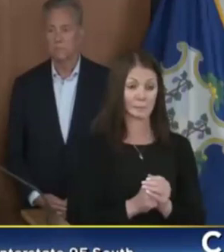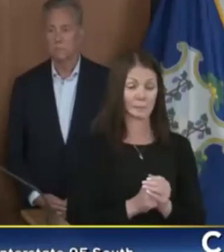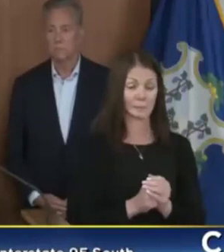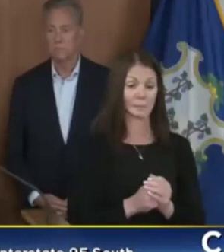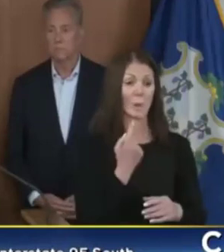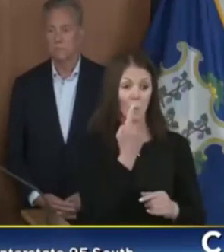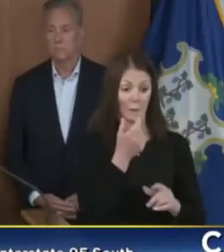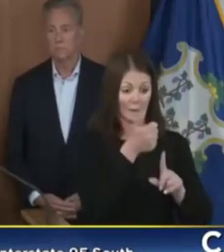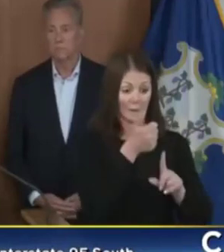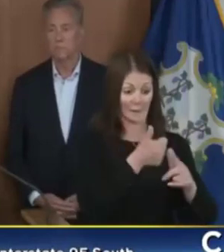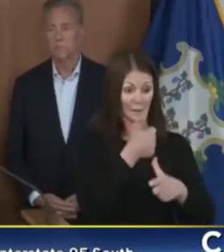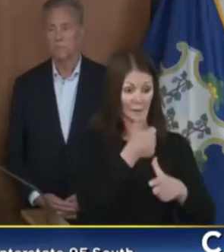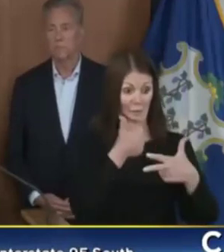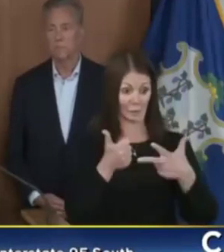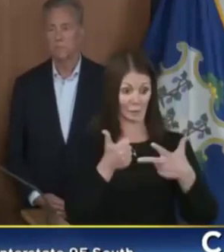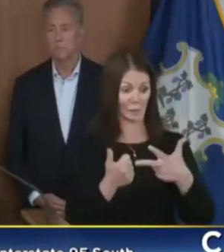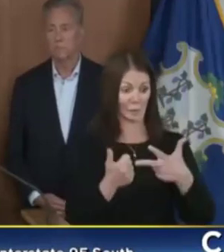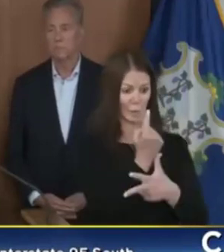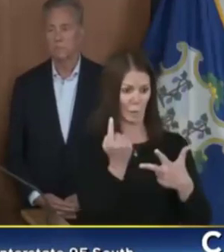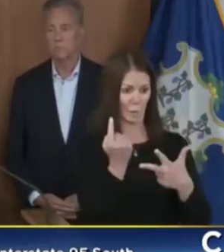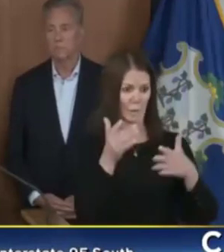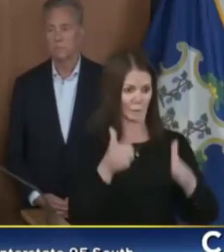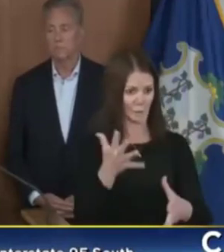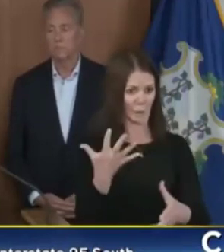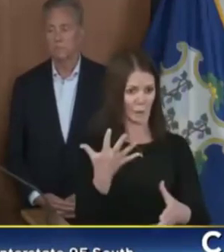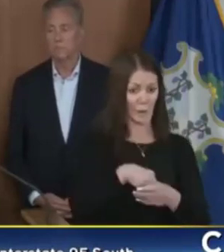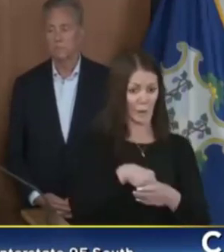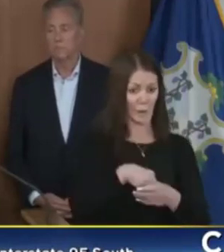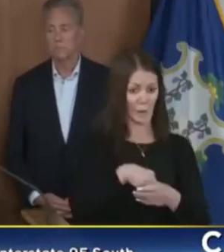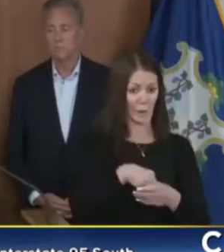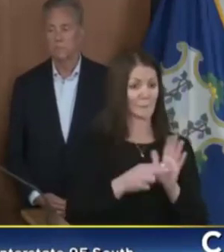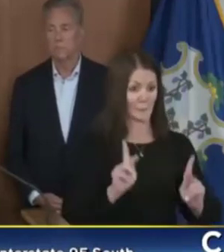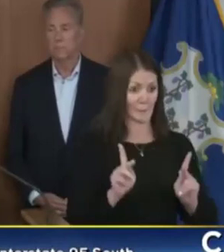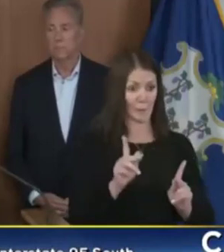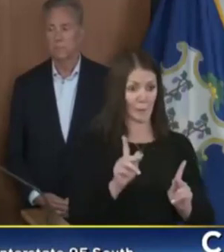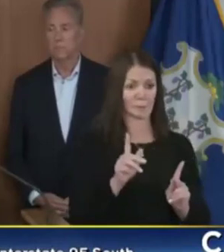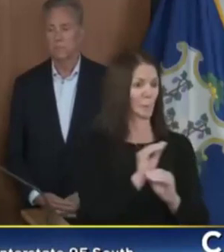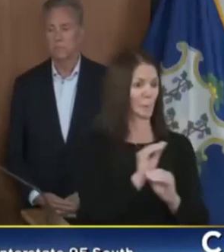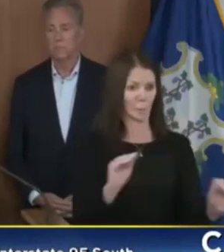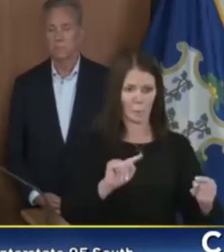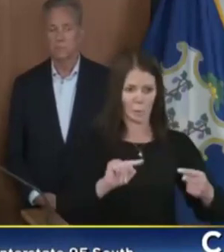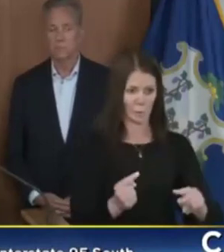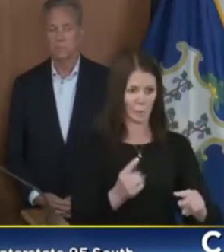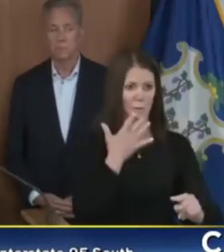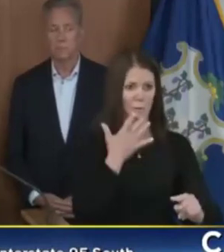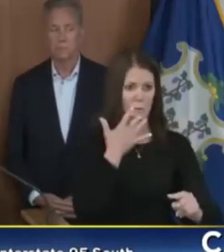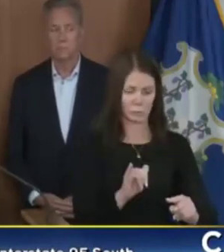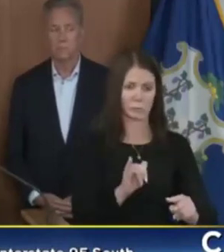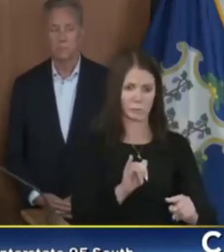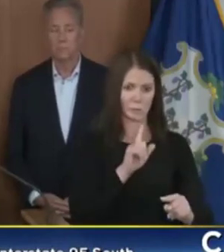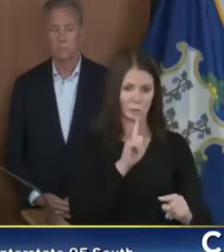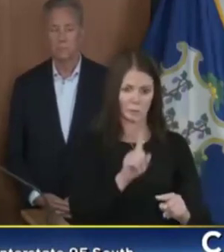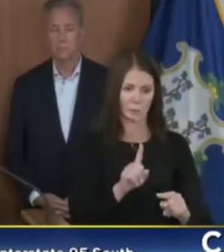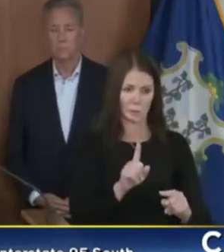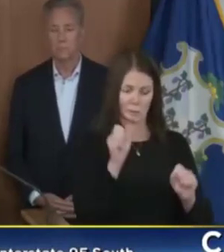one occupant in each vehicle, so three people involved total. No one was injured, as indicated before, and we're